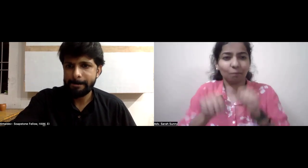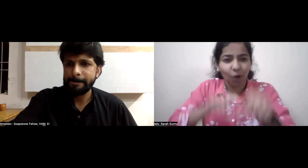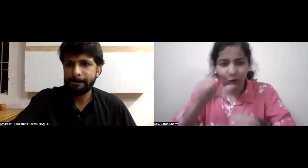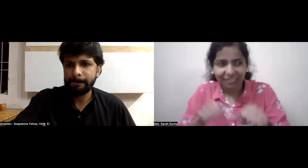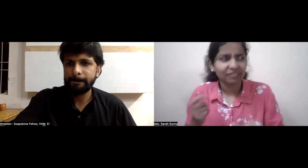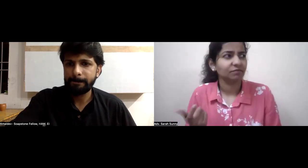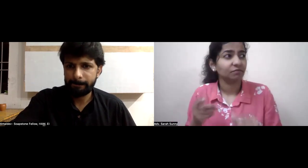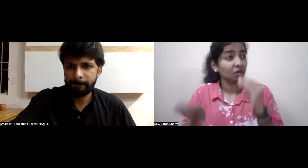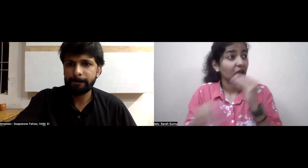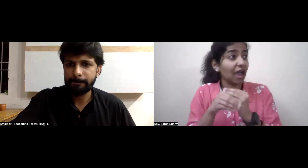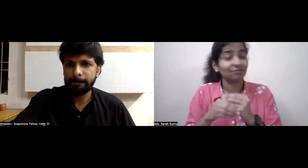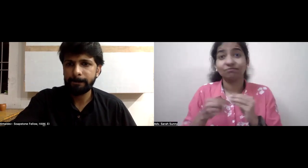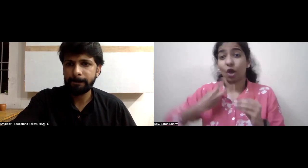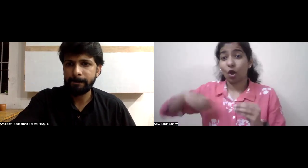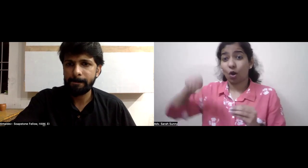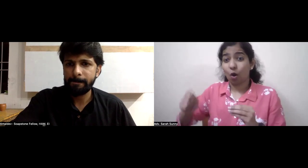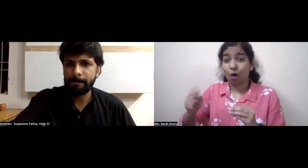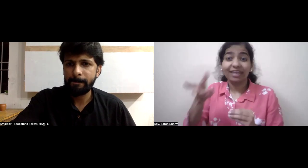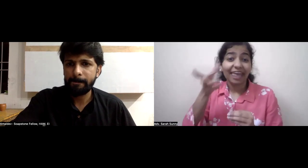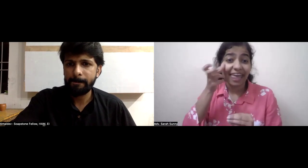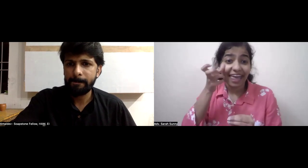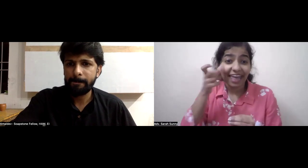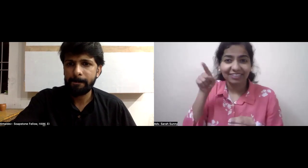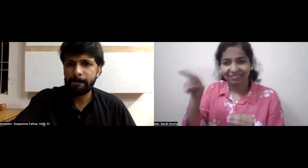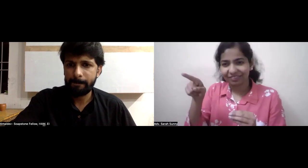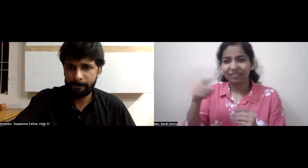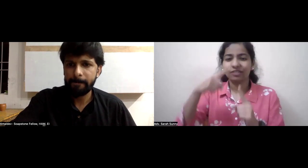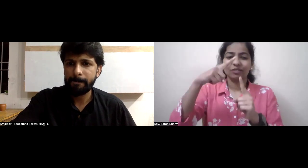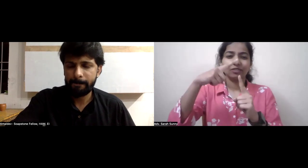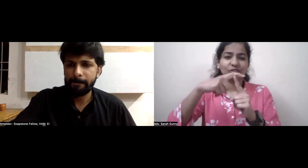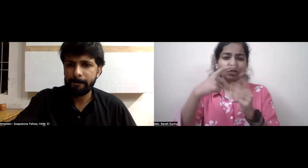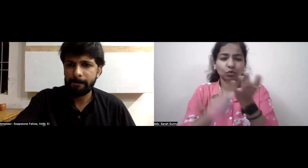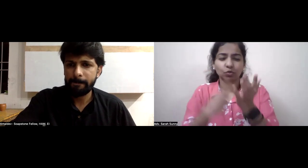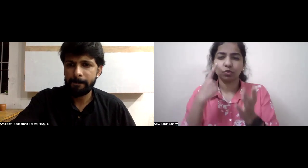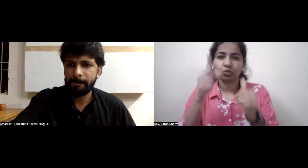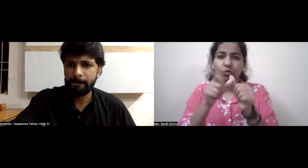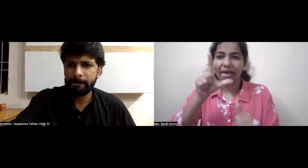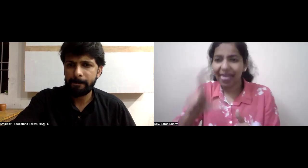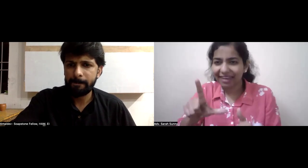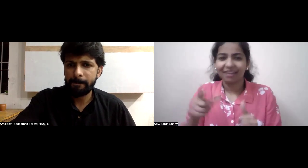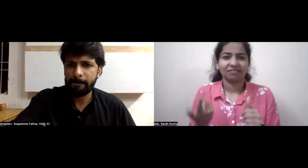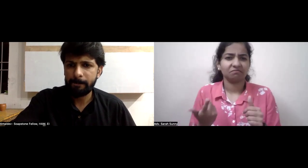procedures in court for hearings,